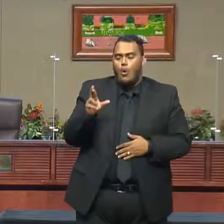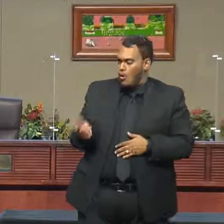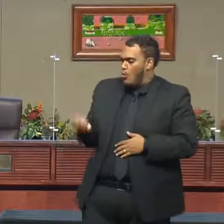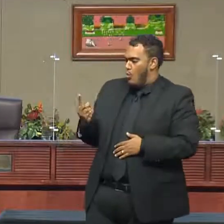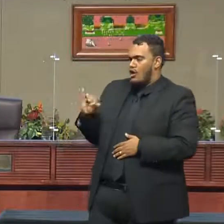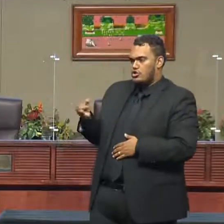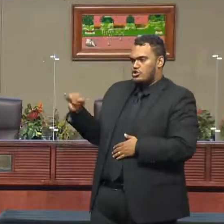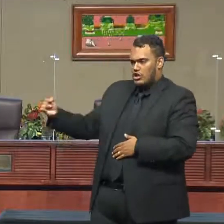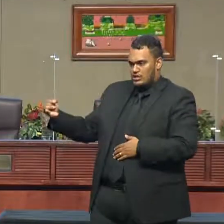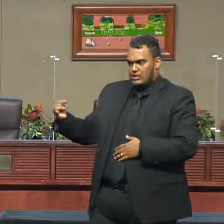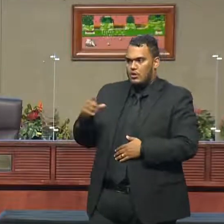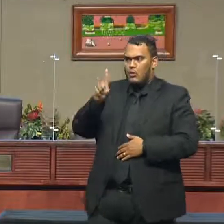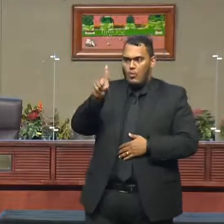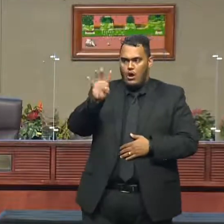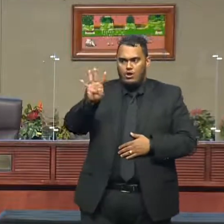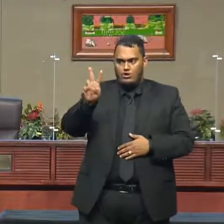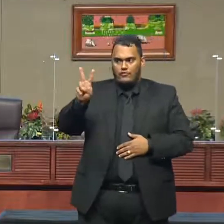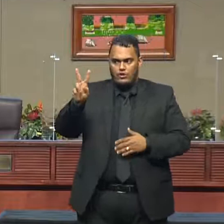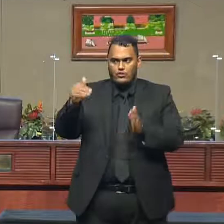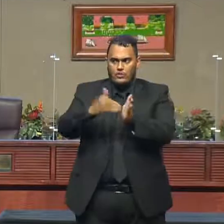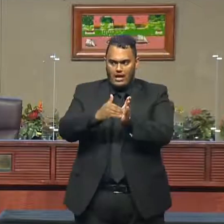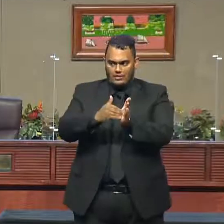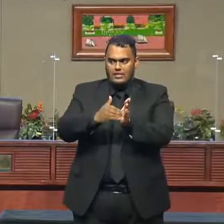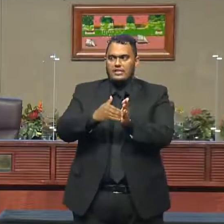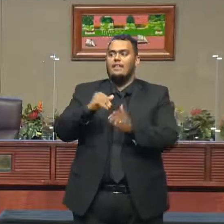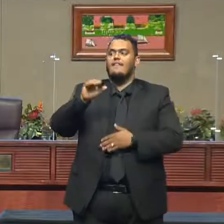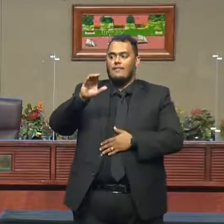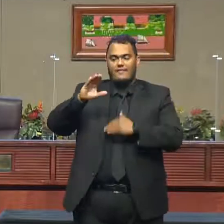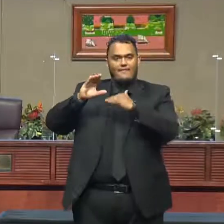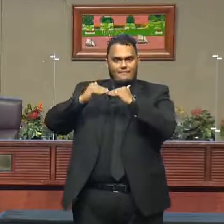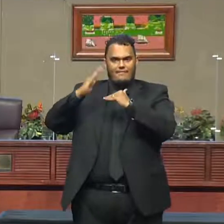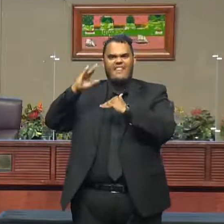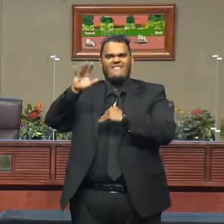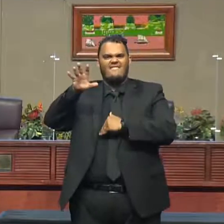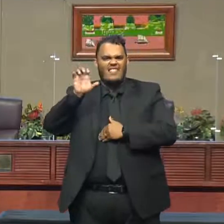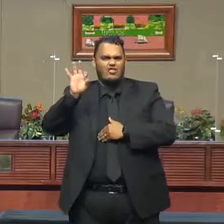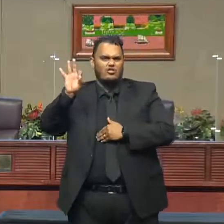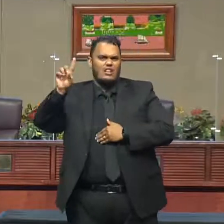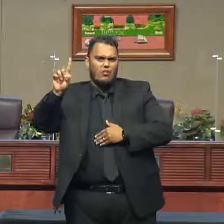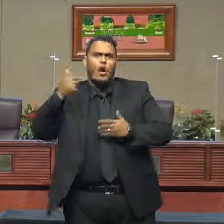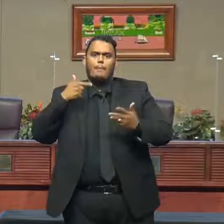142,591 individuals over 40 years old have completed the vaccination.